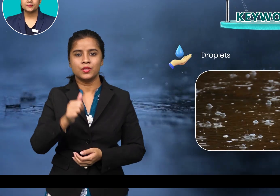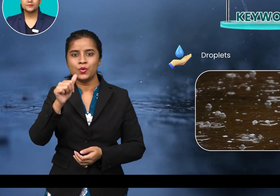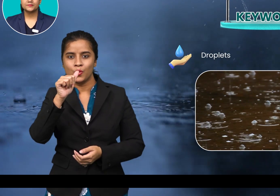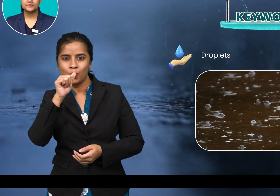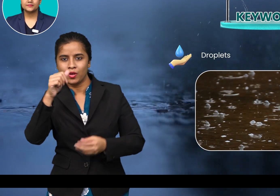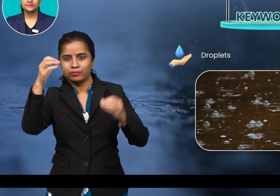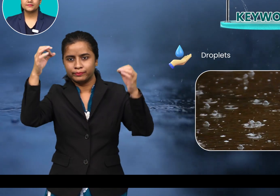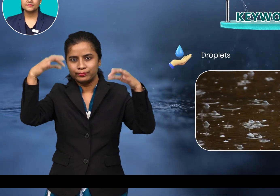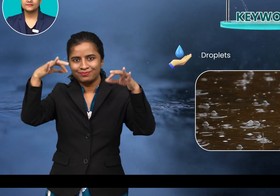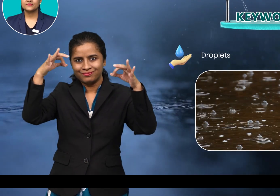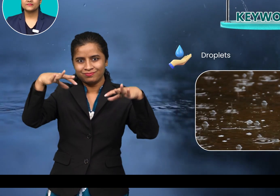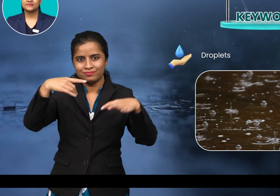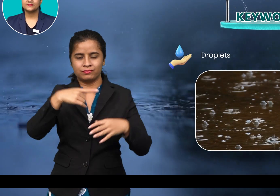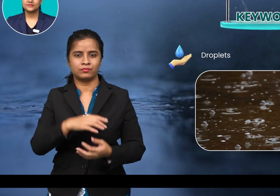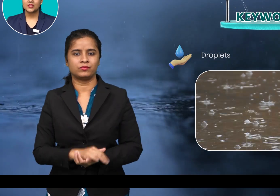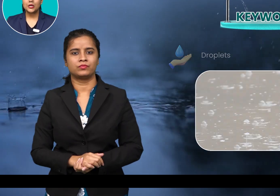droplets,